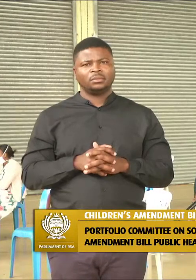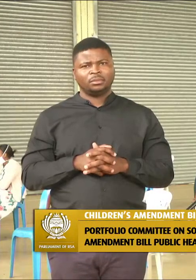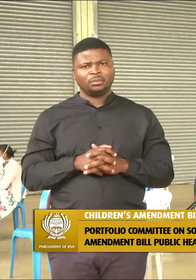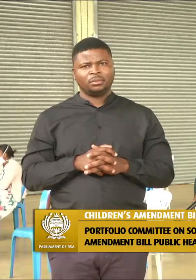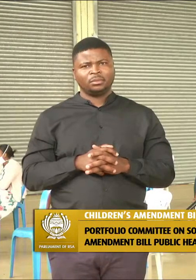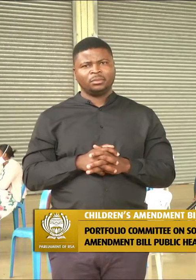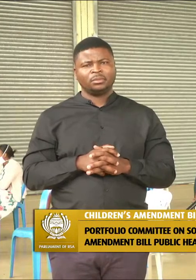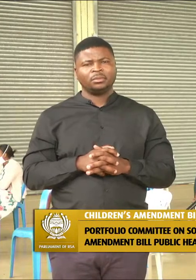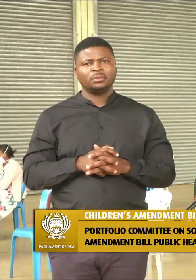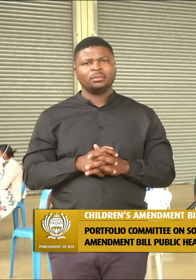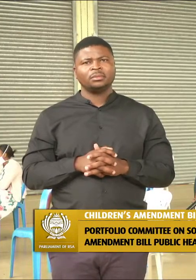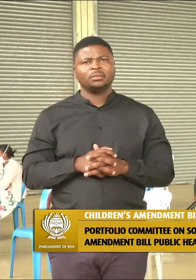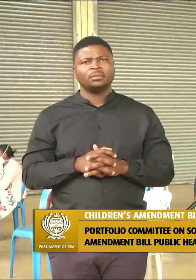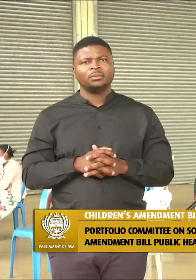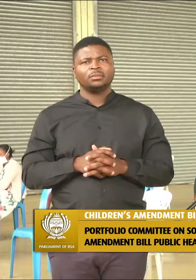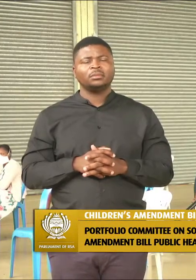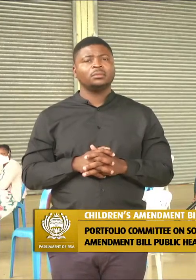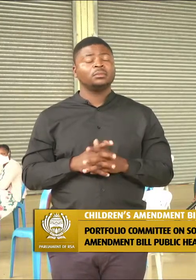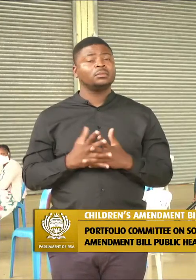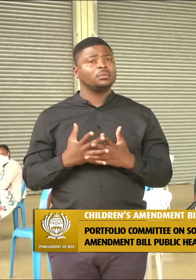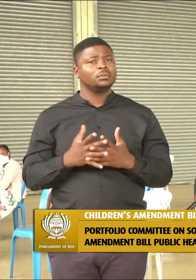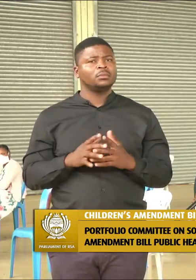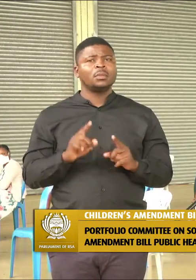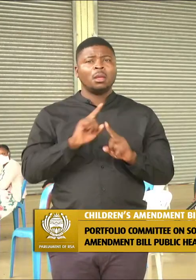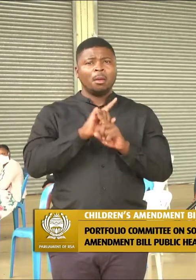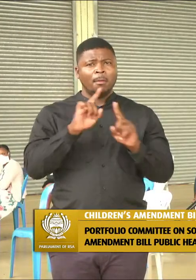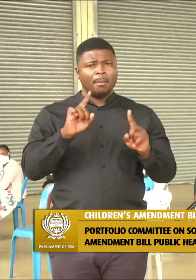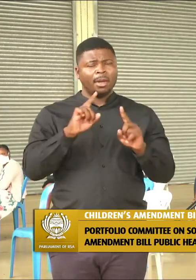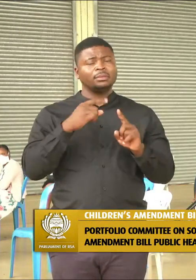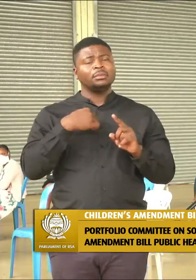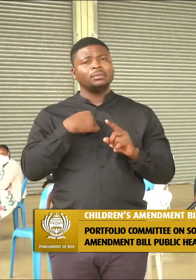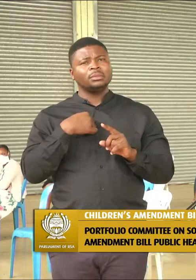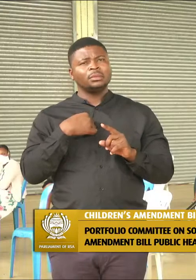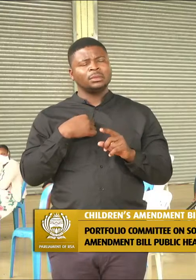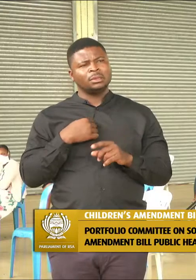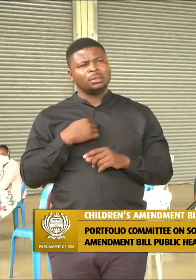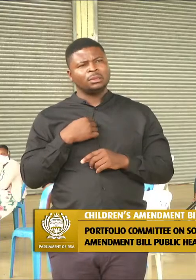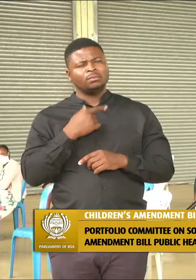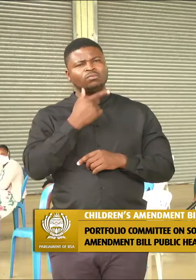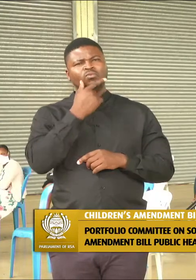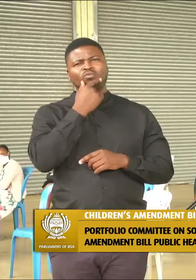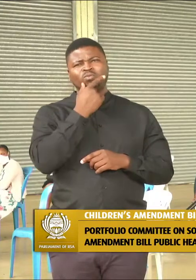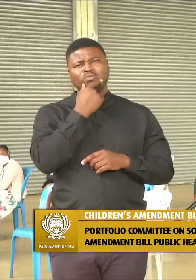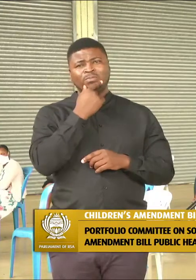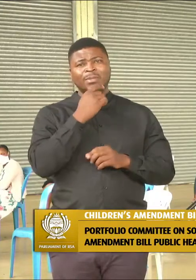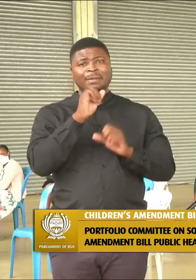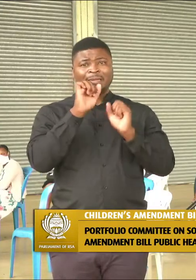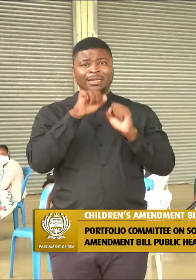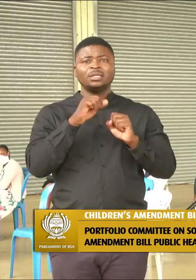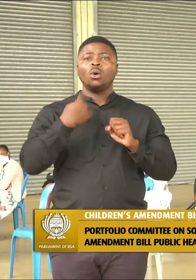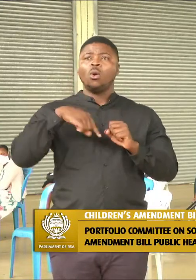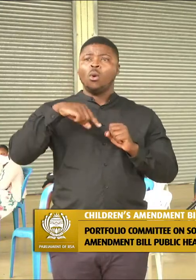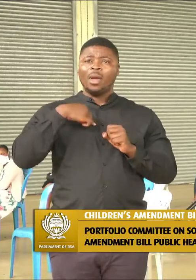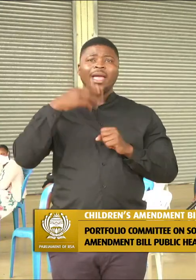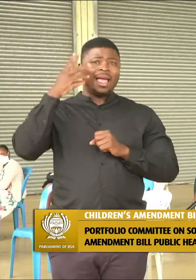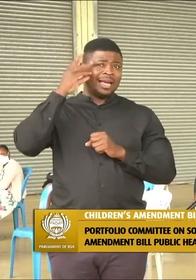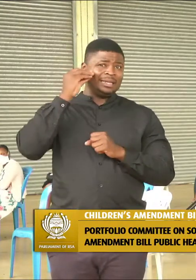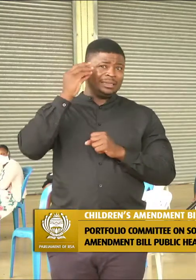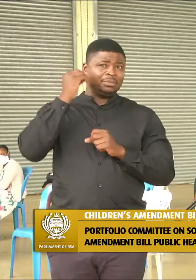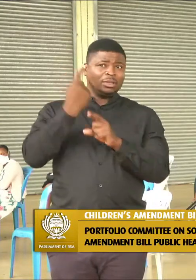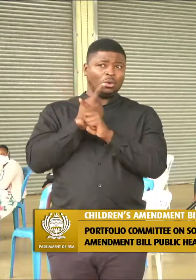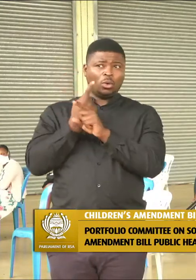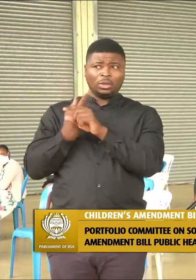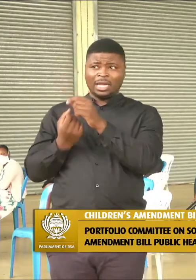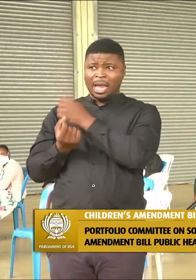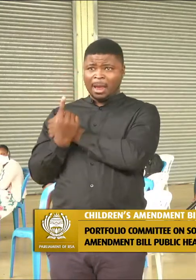kulungiselwa obaba. But it seems to me that some of the realities that we encounter in the system